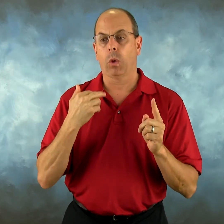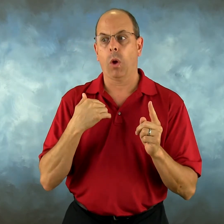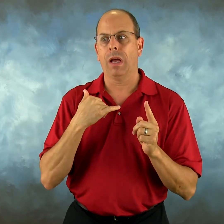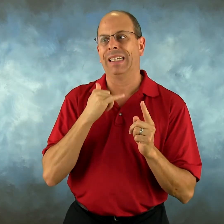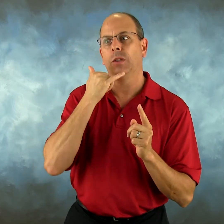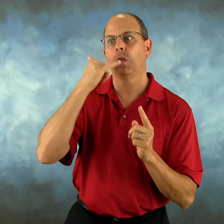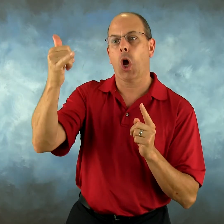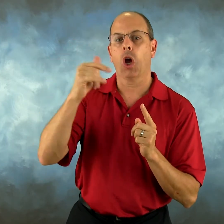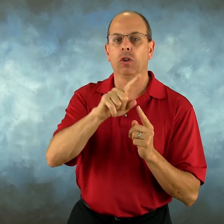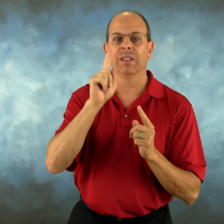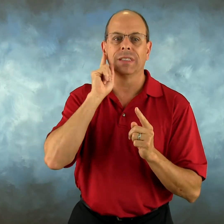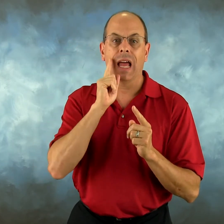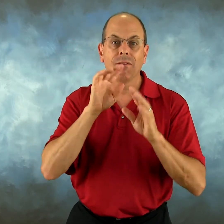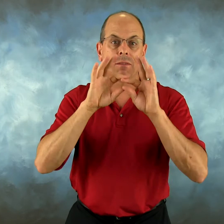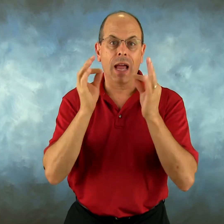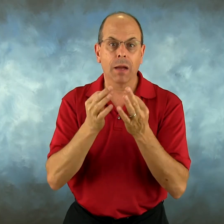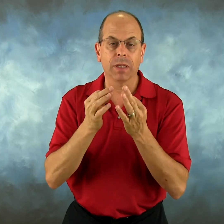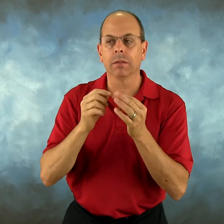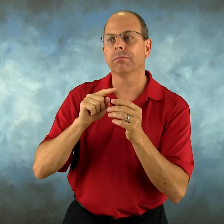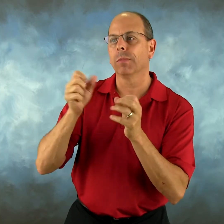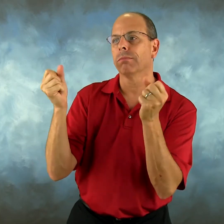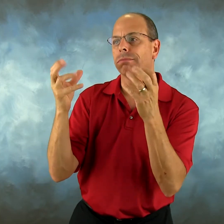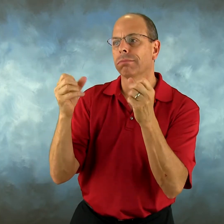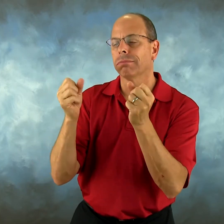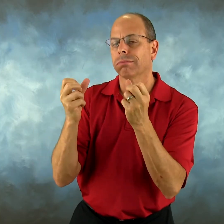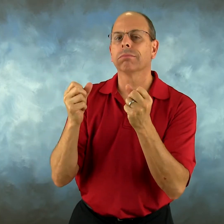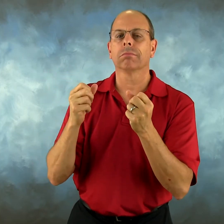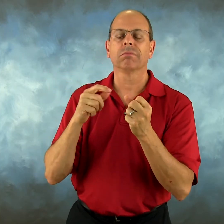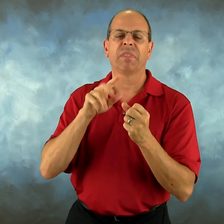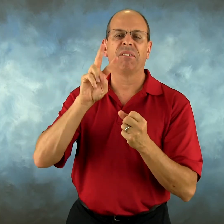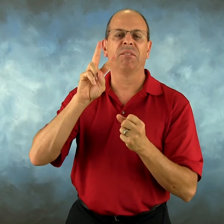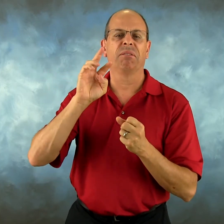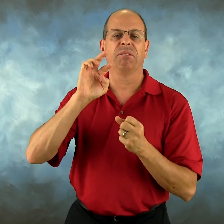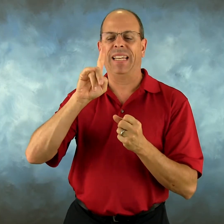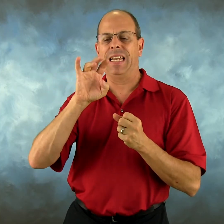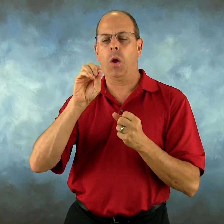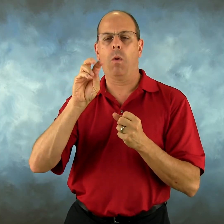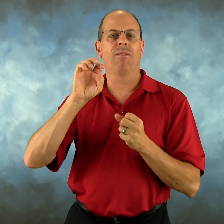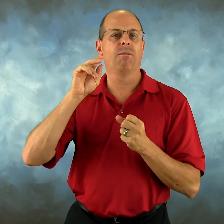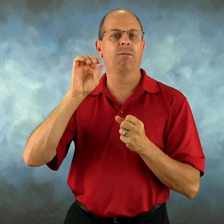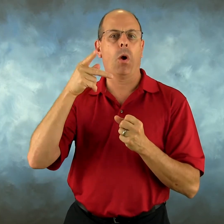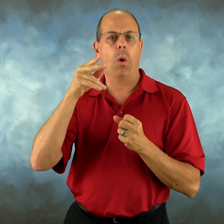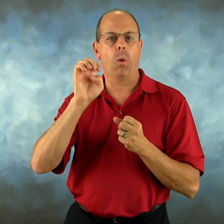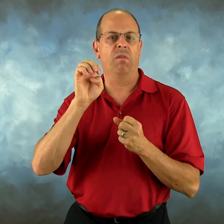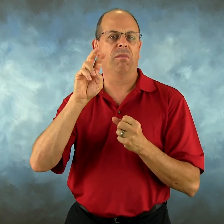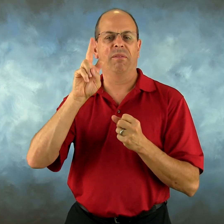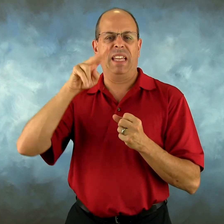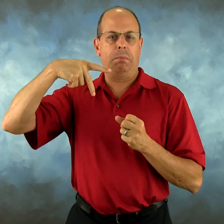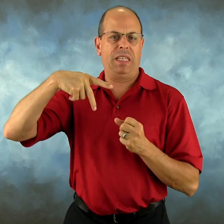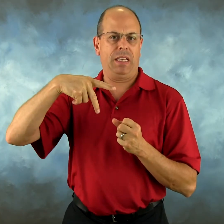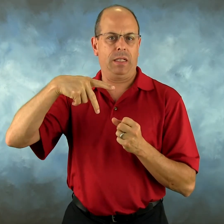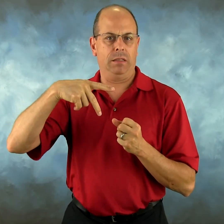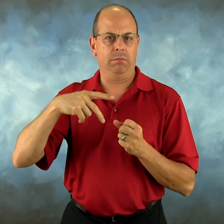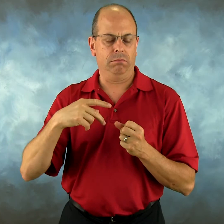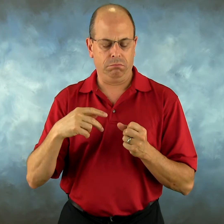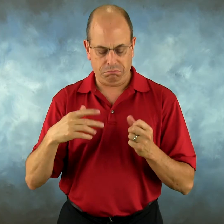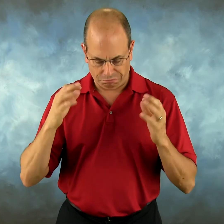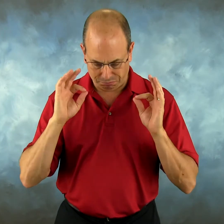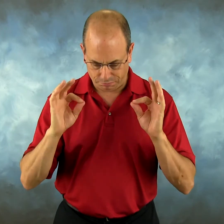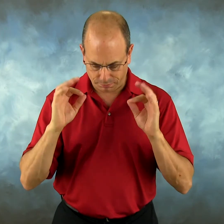The deaf individual can also call another person who is deaf and just sign videophone to videophone